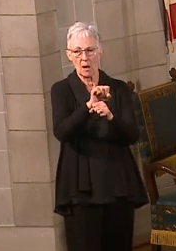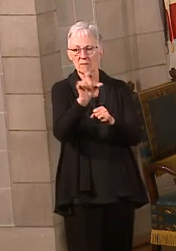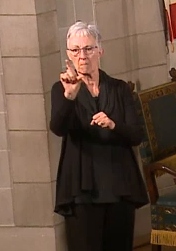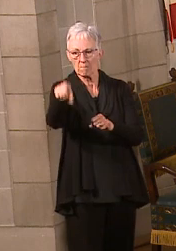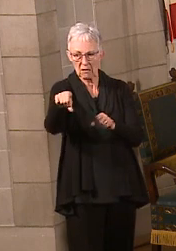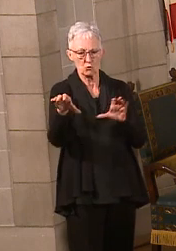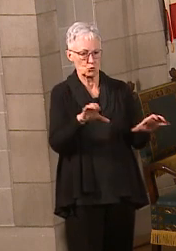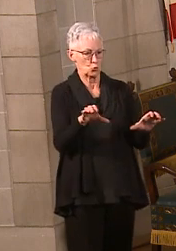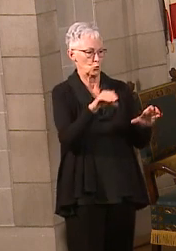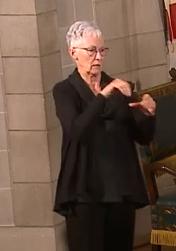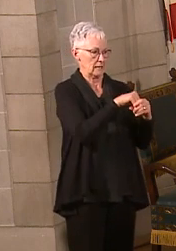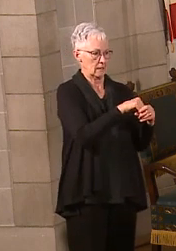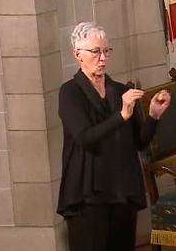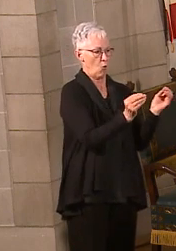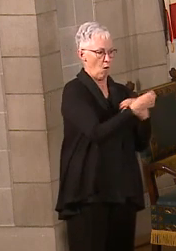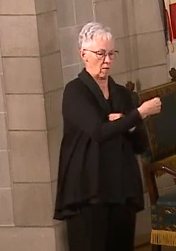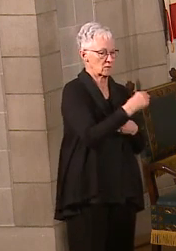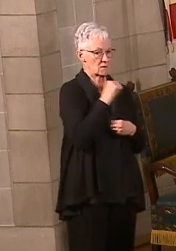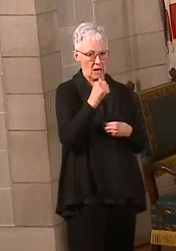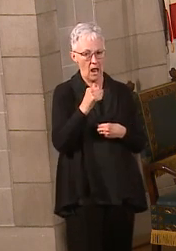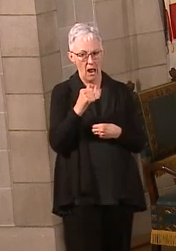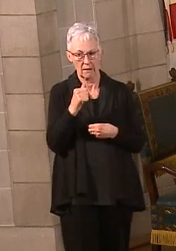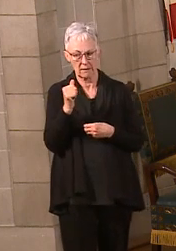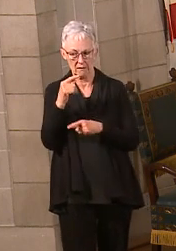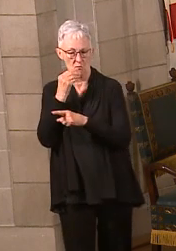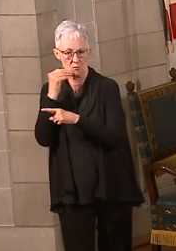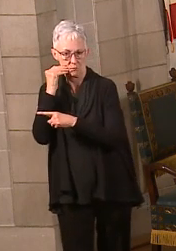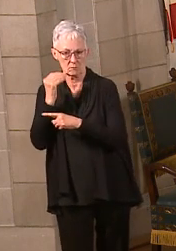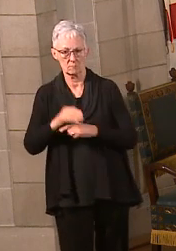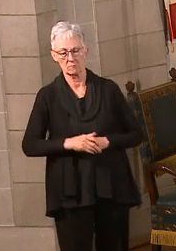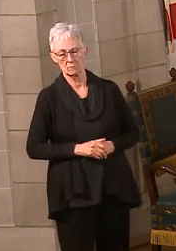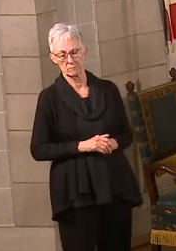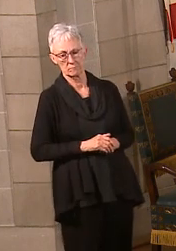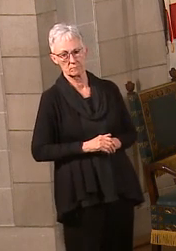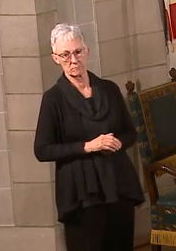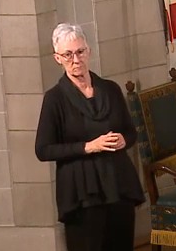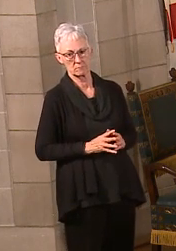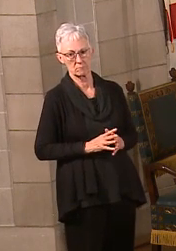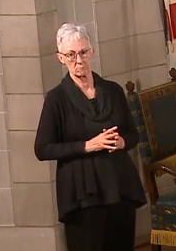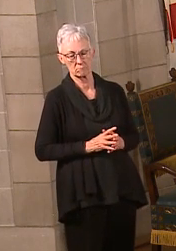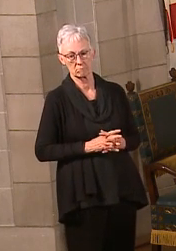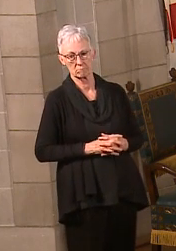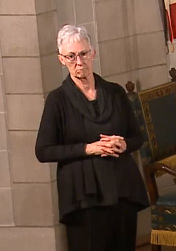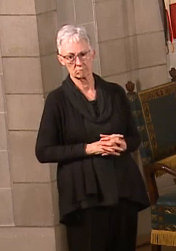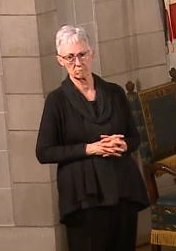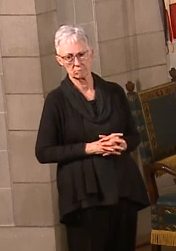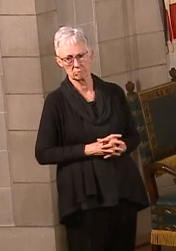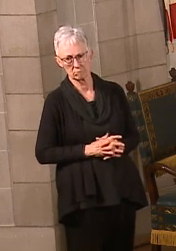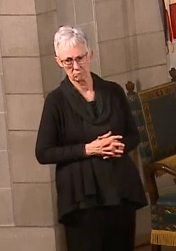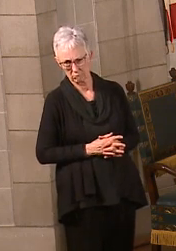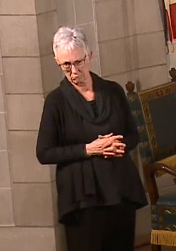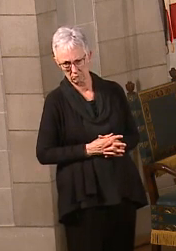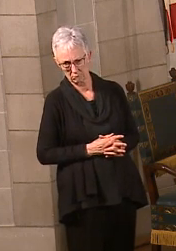that. We have time for 2 more questions. 2 more questions. Yeah. I know that the Trump administration yesterday